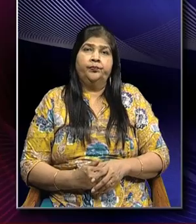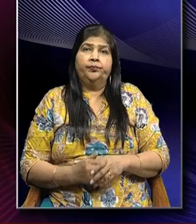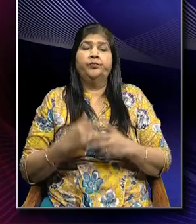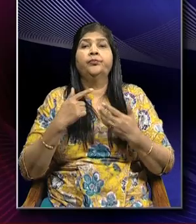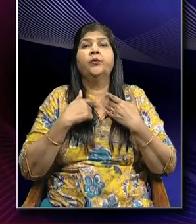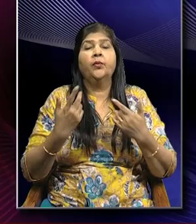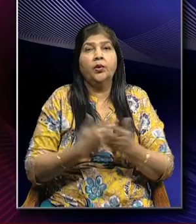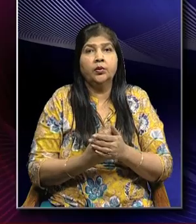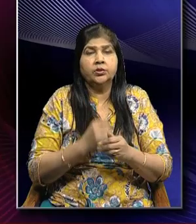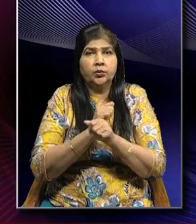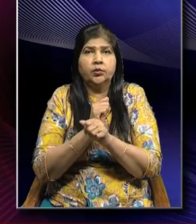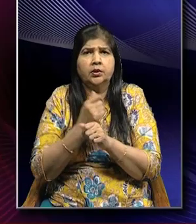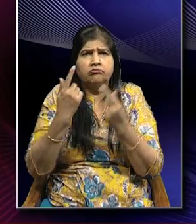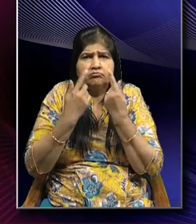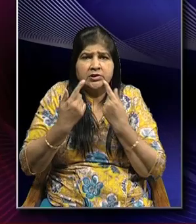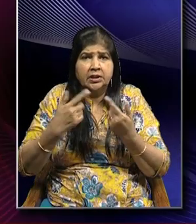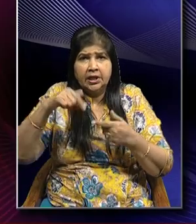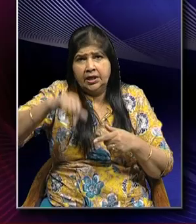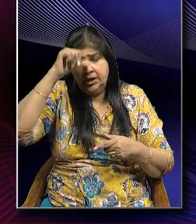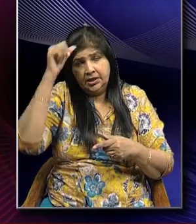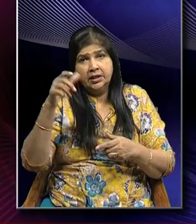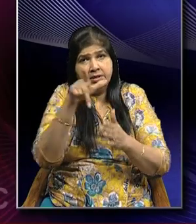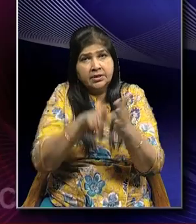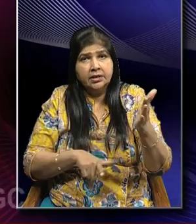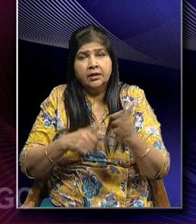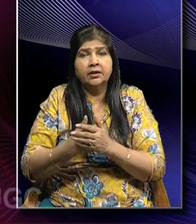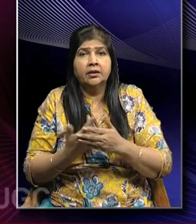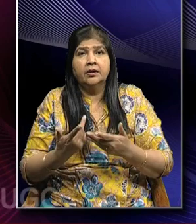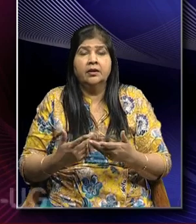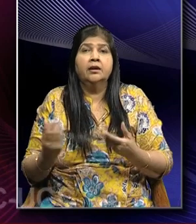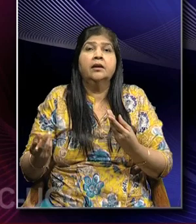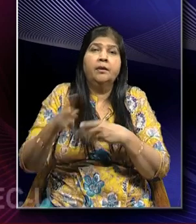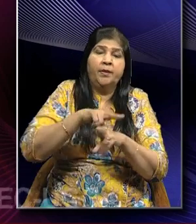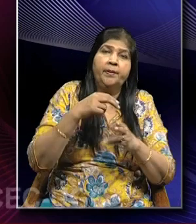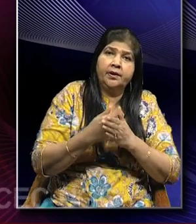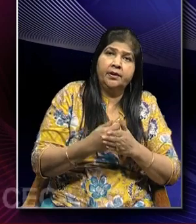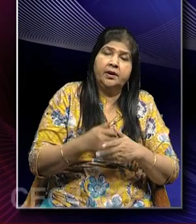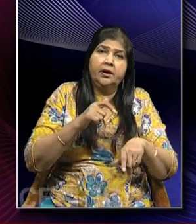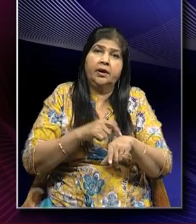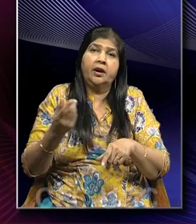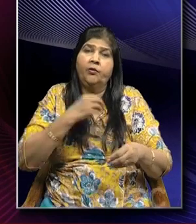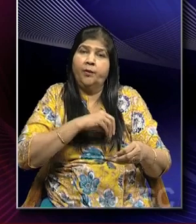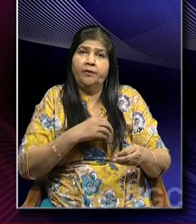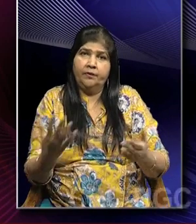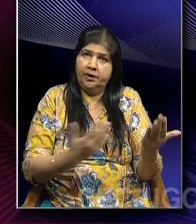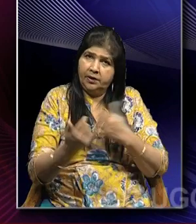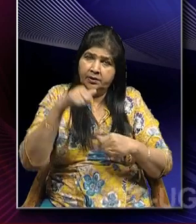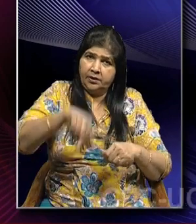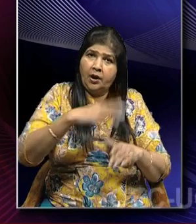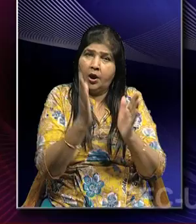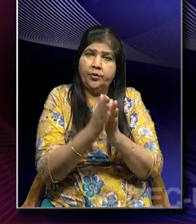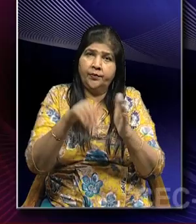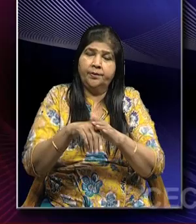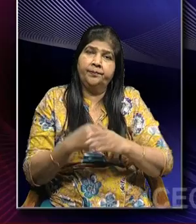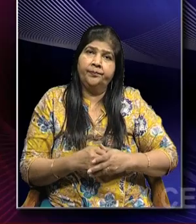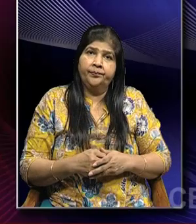we are also doing research in Indian scenario, the way it is being implemented and the kind of benefit we are getting out of it.